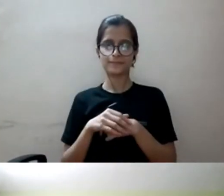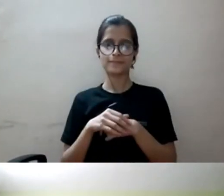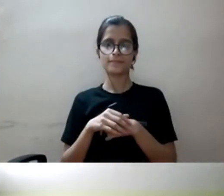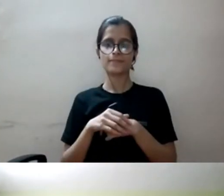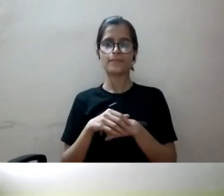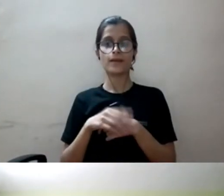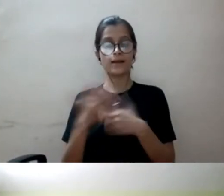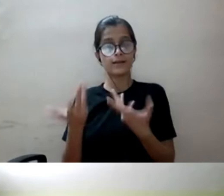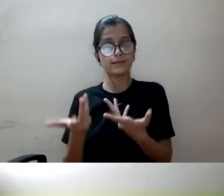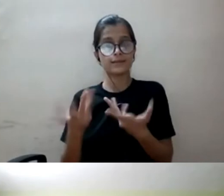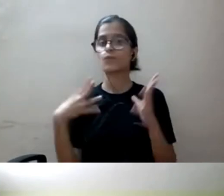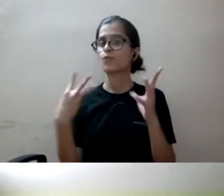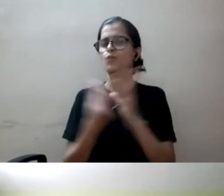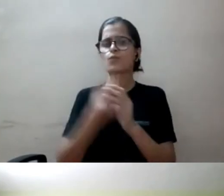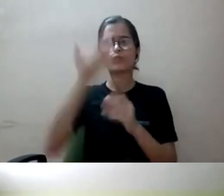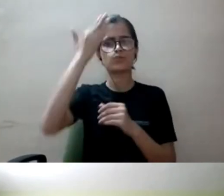As we all know,